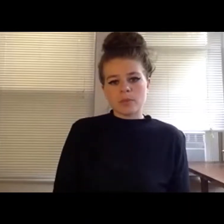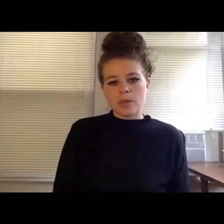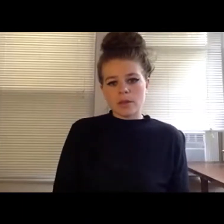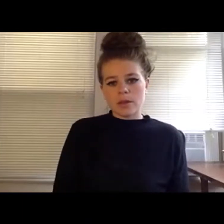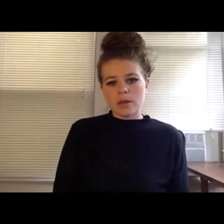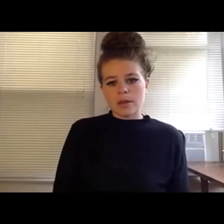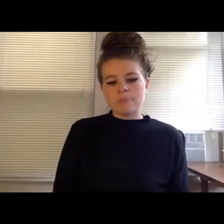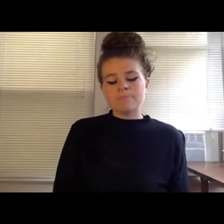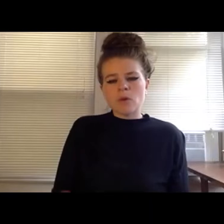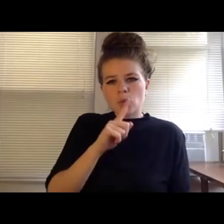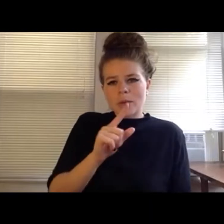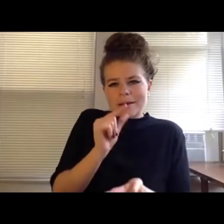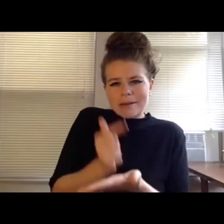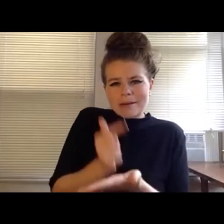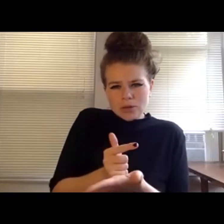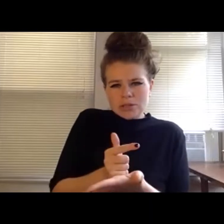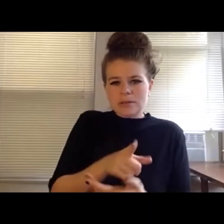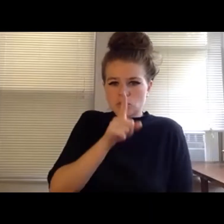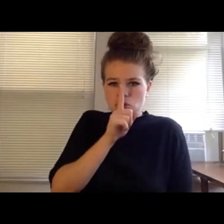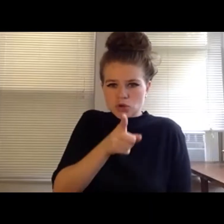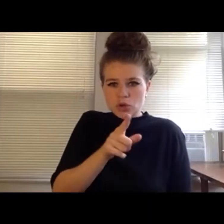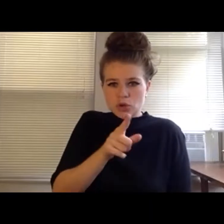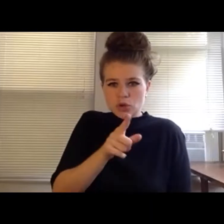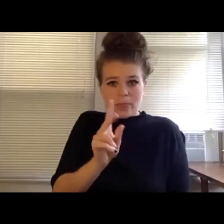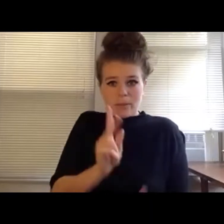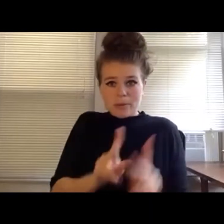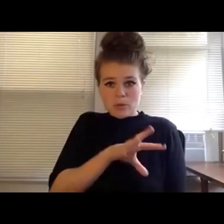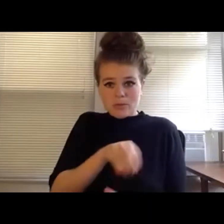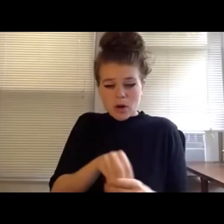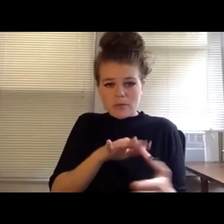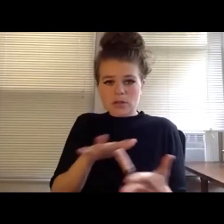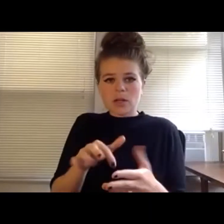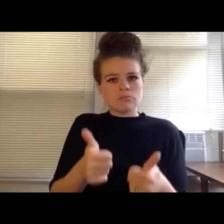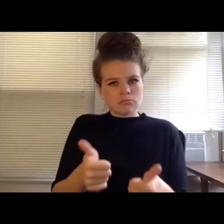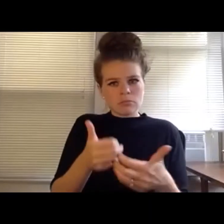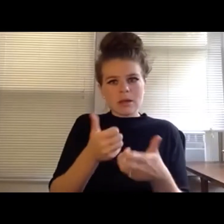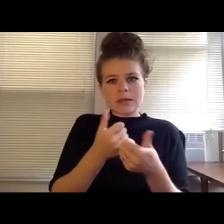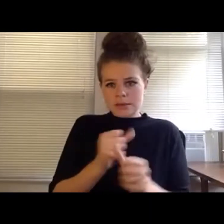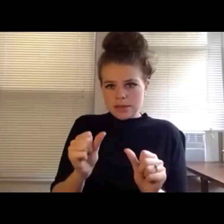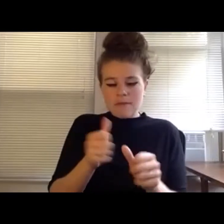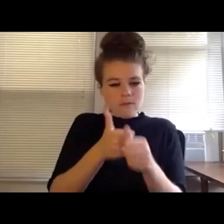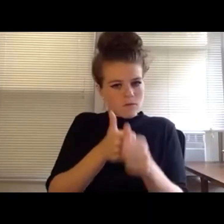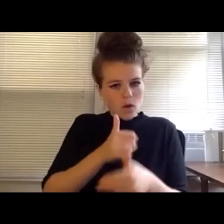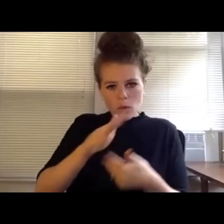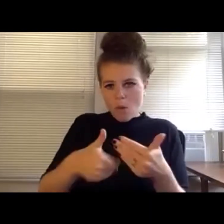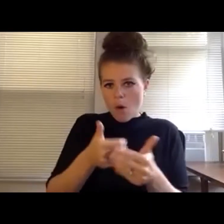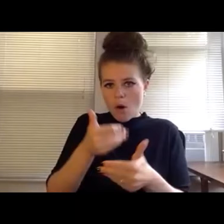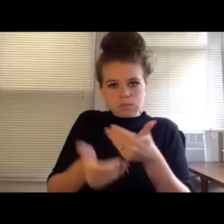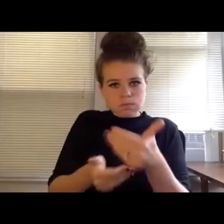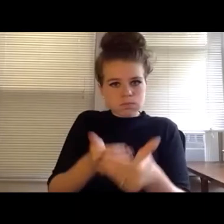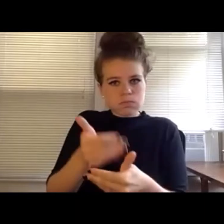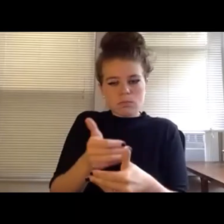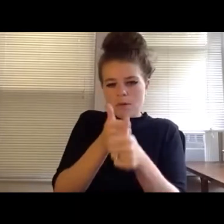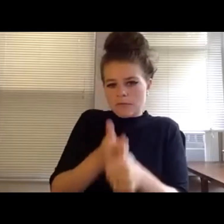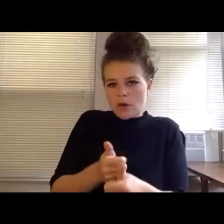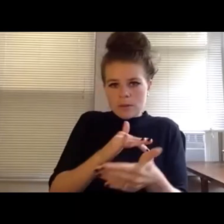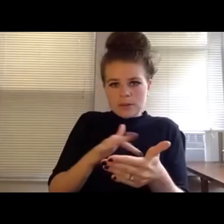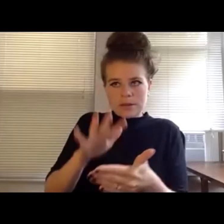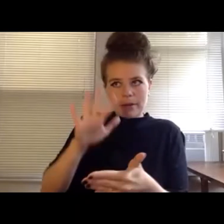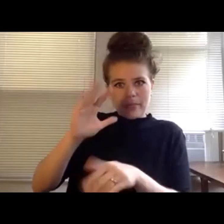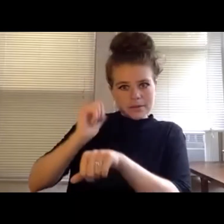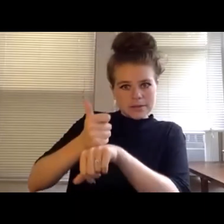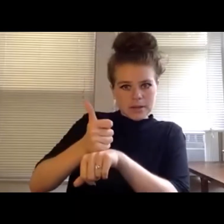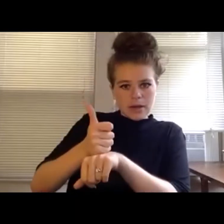to guarantee that, to make sure that our subjects are safe and we are doing all procedures according to the study protocol.